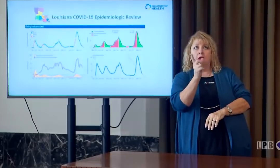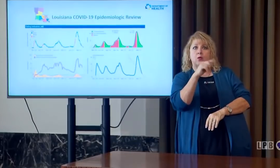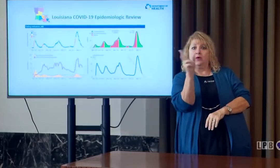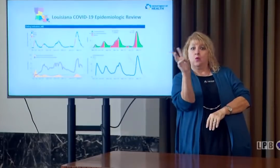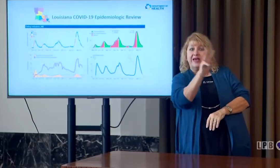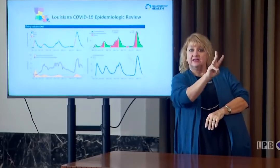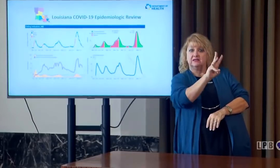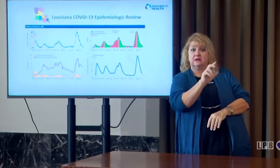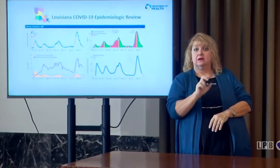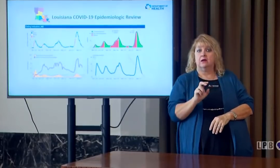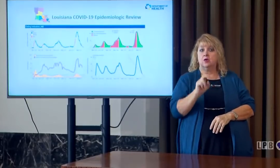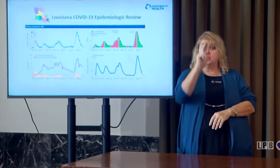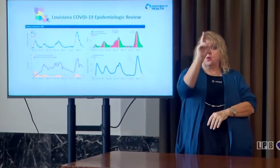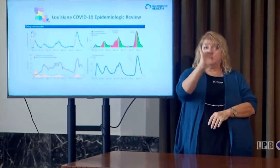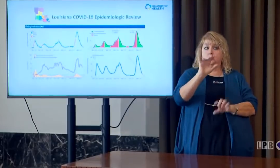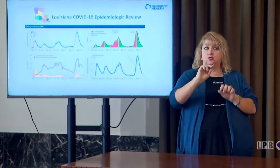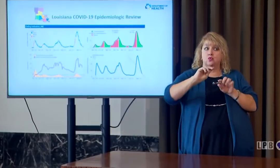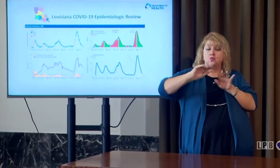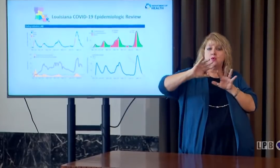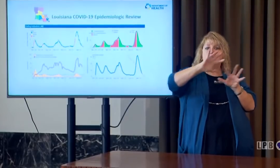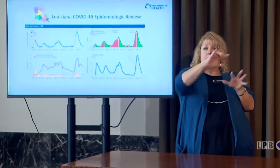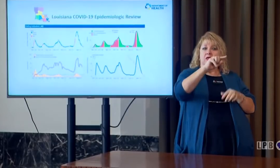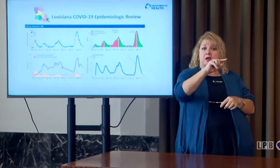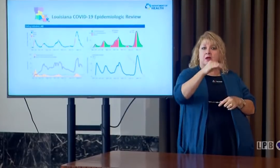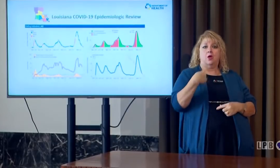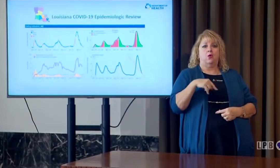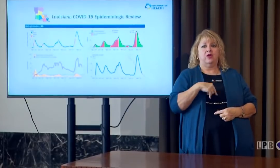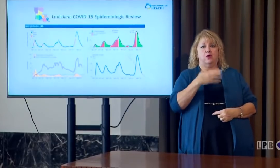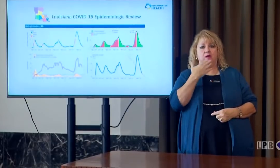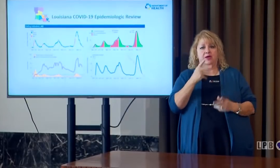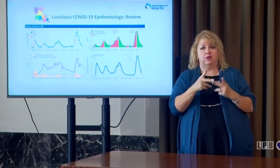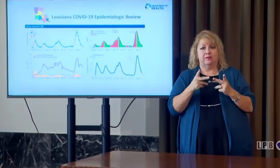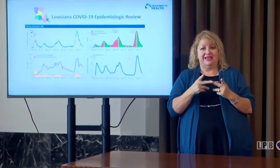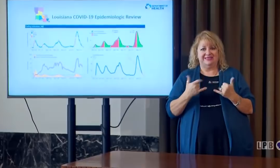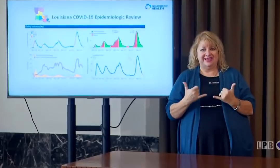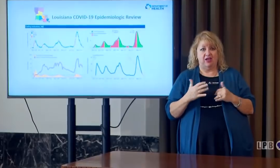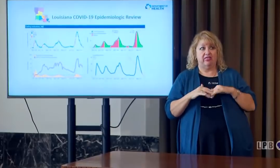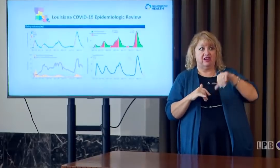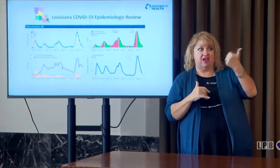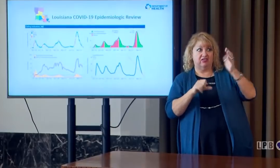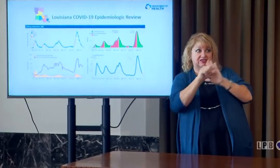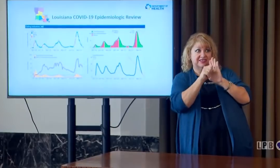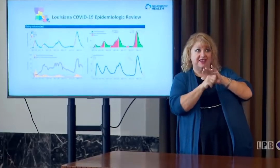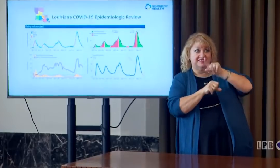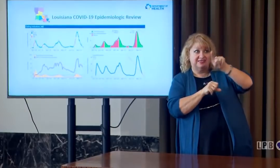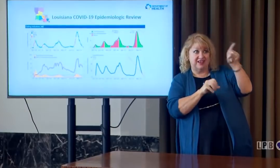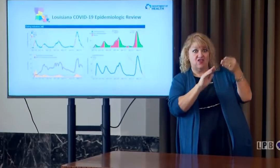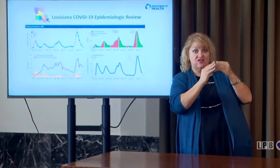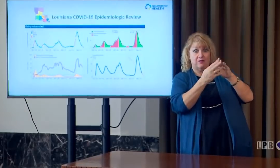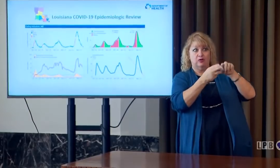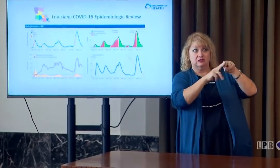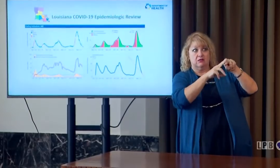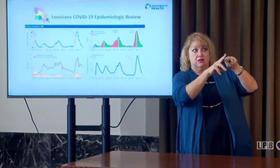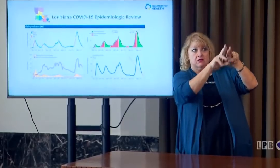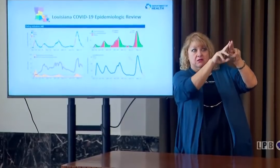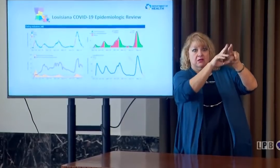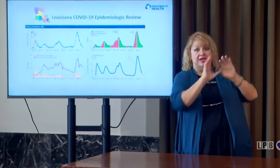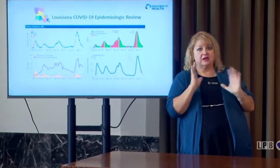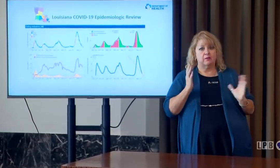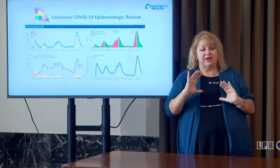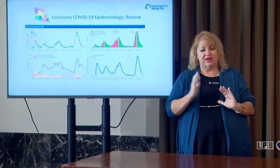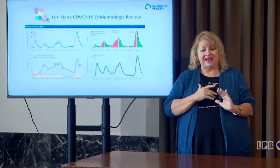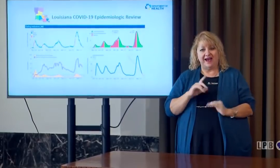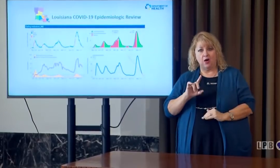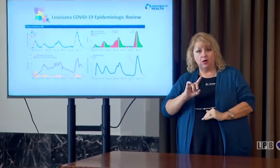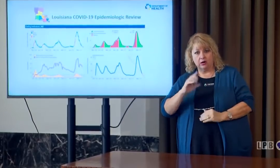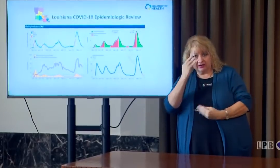bit. We are in a much better position than many other states right now. And if you compare our data